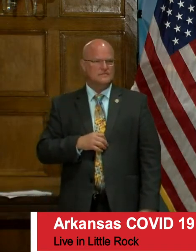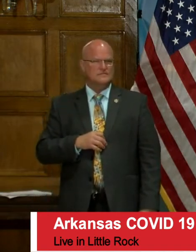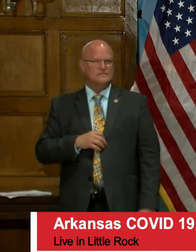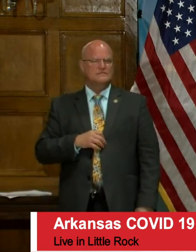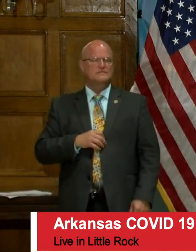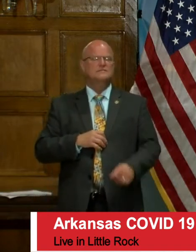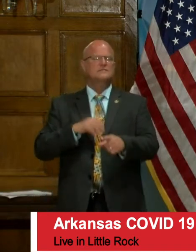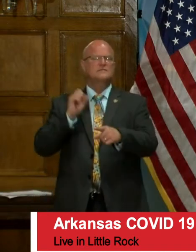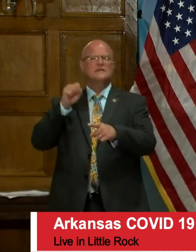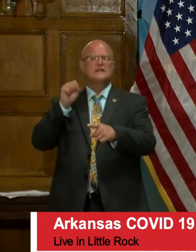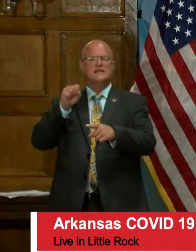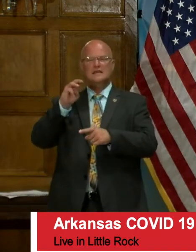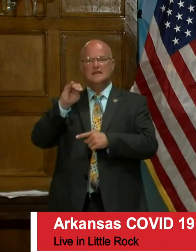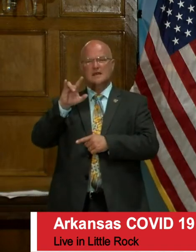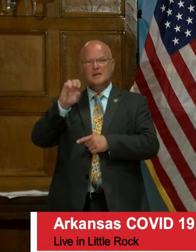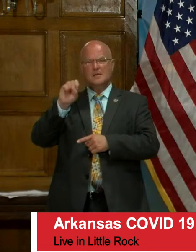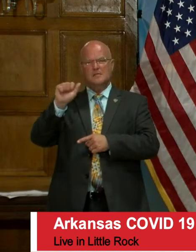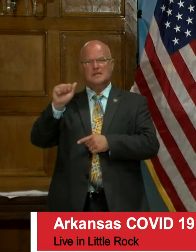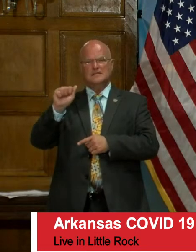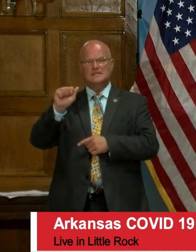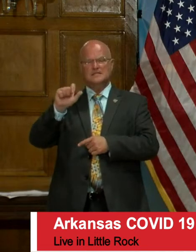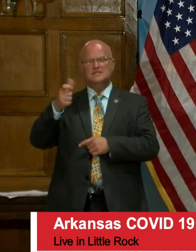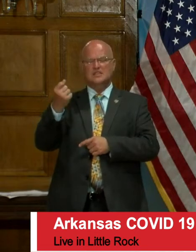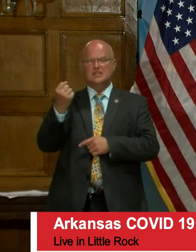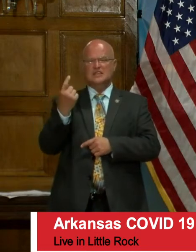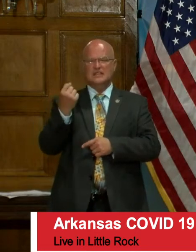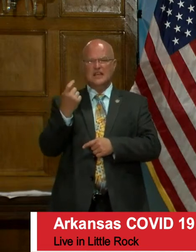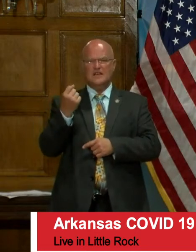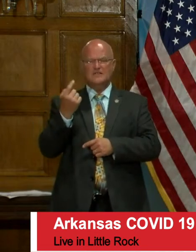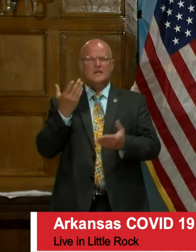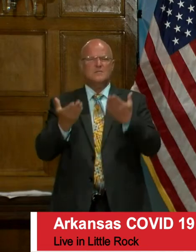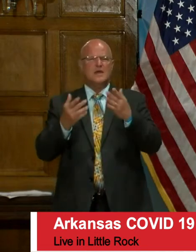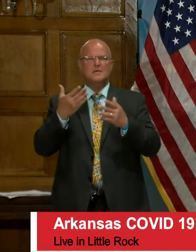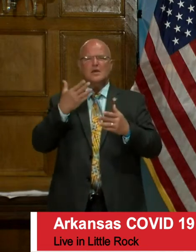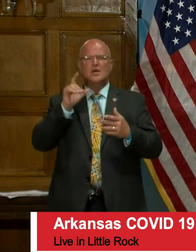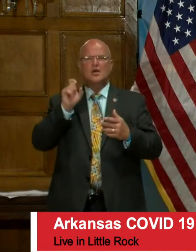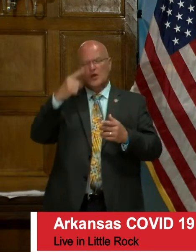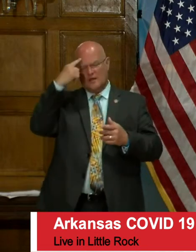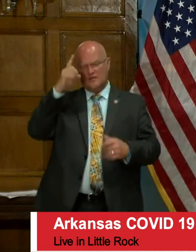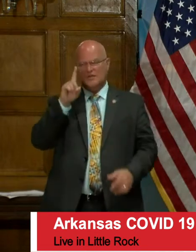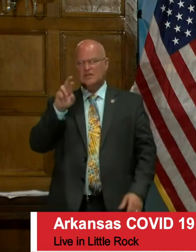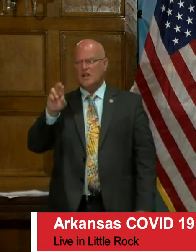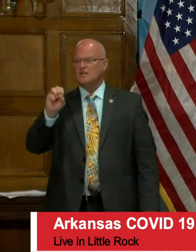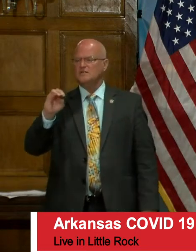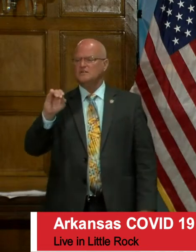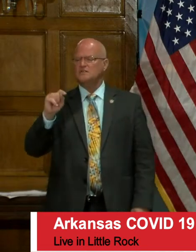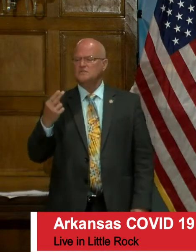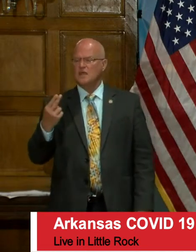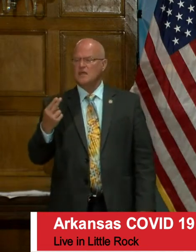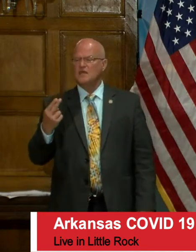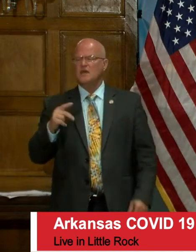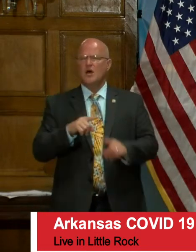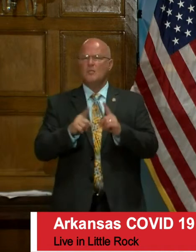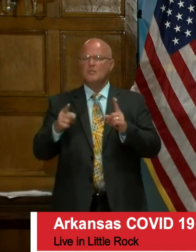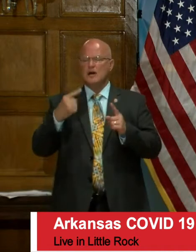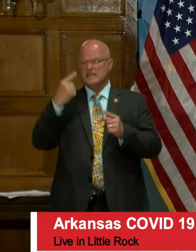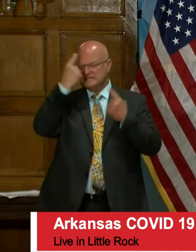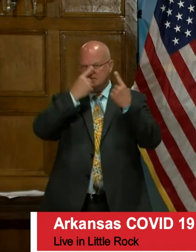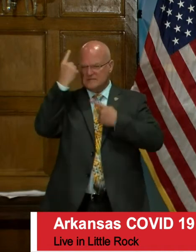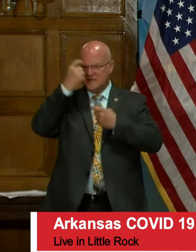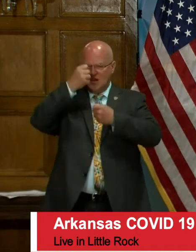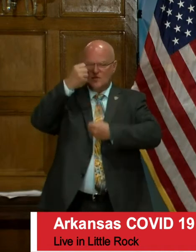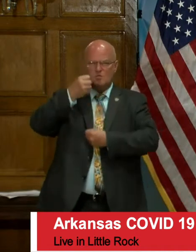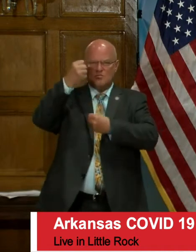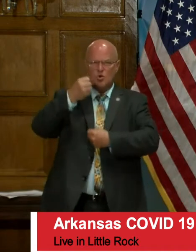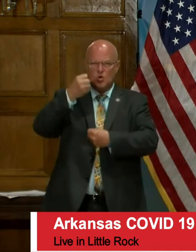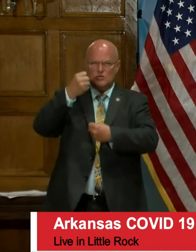Yes, Governor, this is Melissa Ziegler with Channel 11. This might be a better question for Dr. Smith, but considering the protests